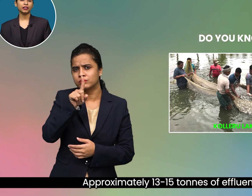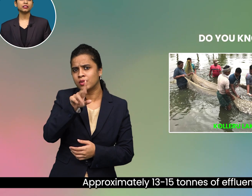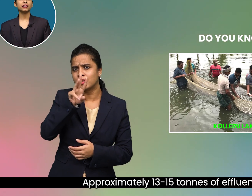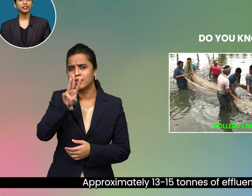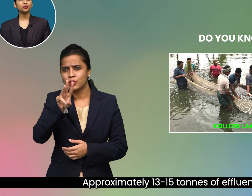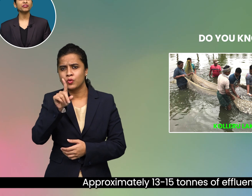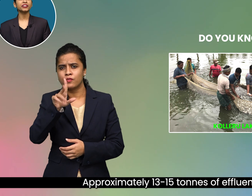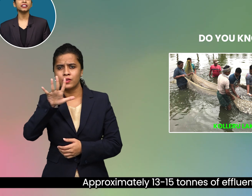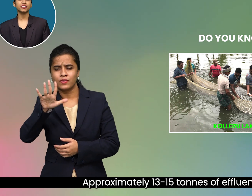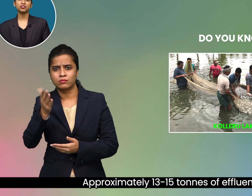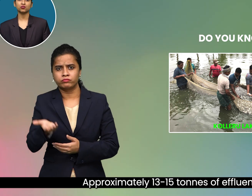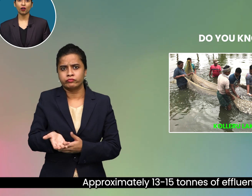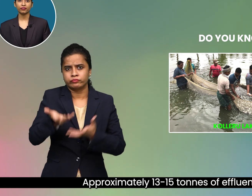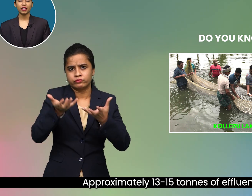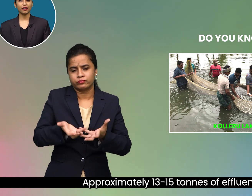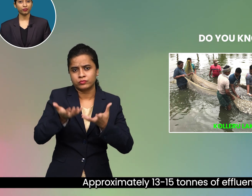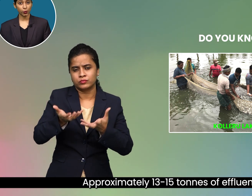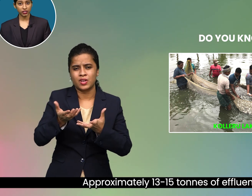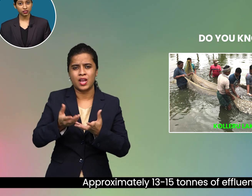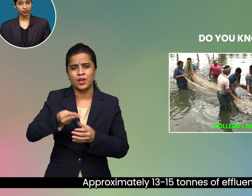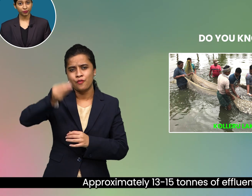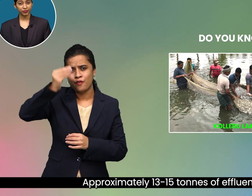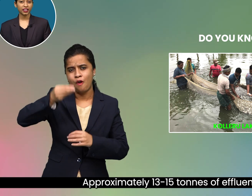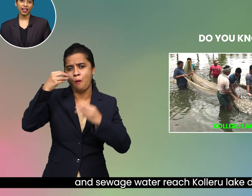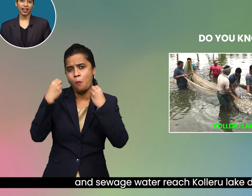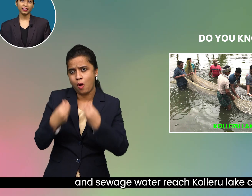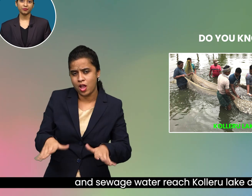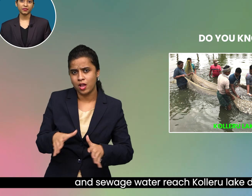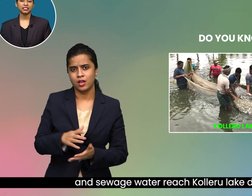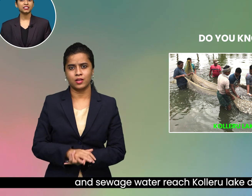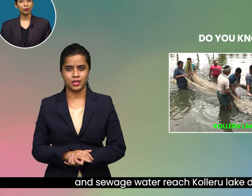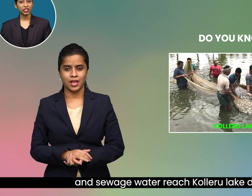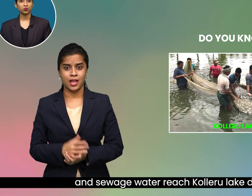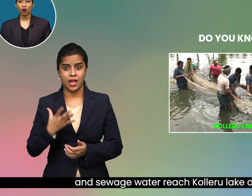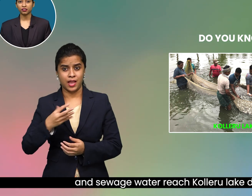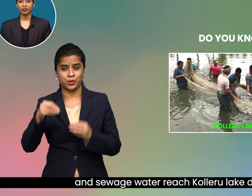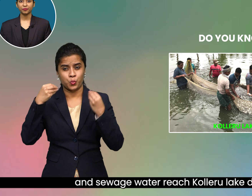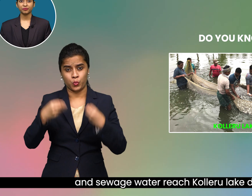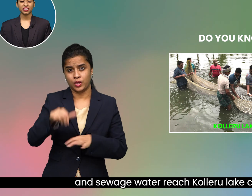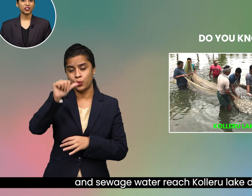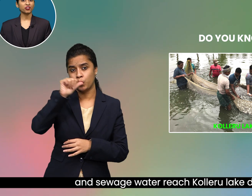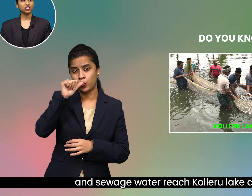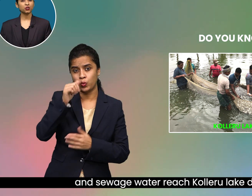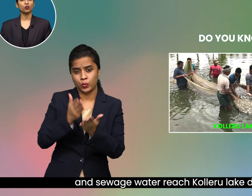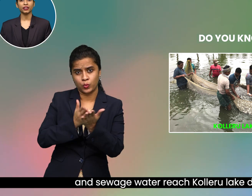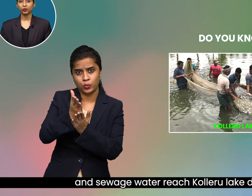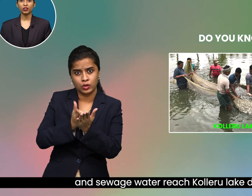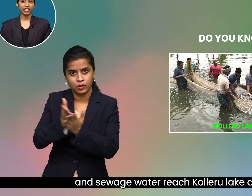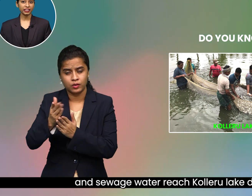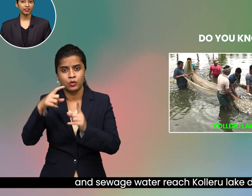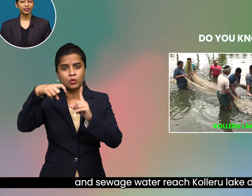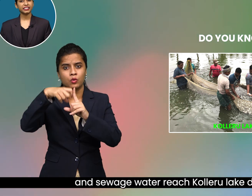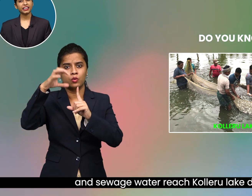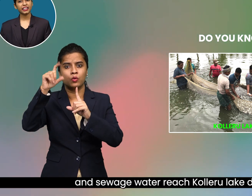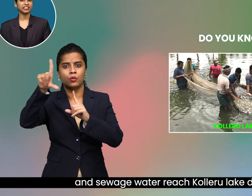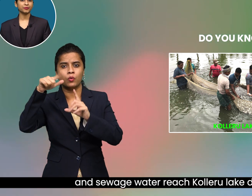Approximately 13 to 15 tons of effluents and sewage water reach Koleru